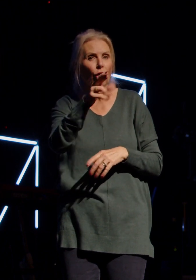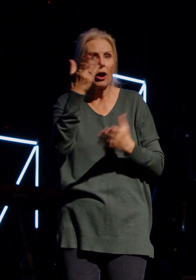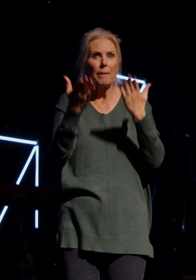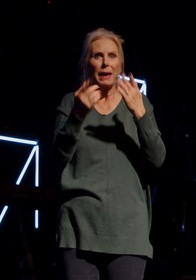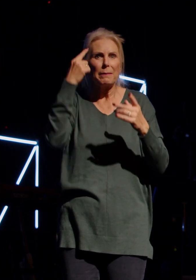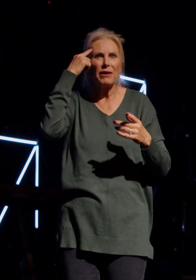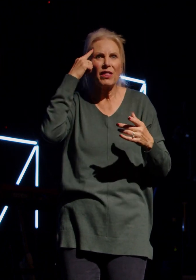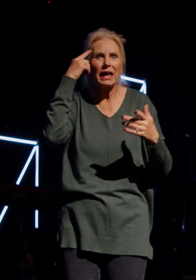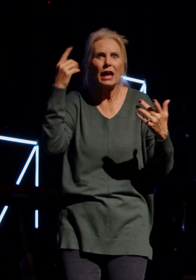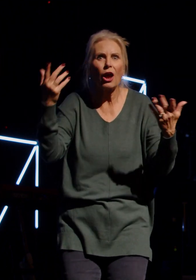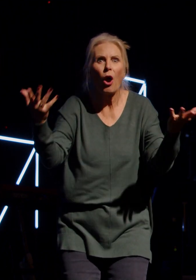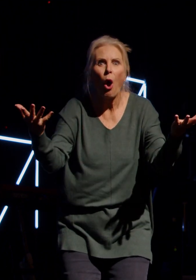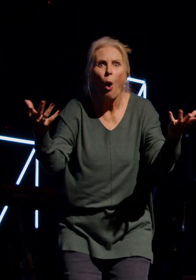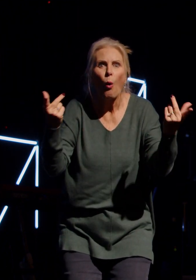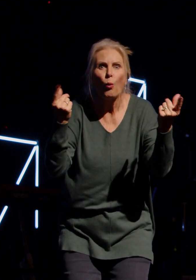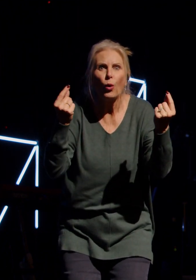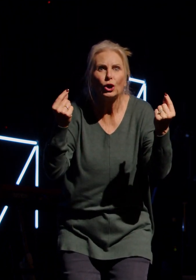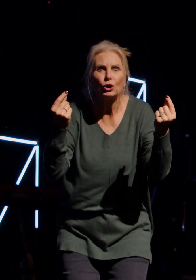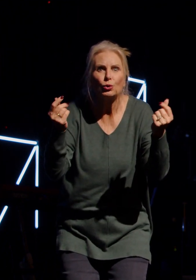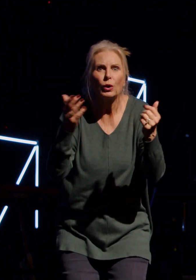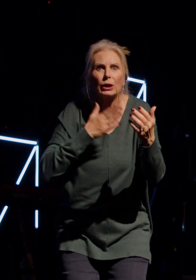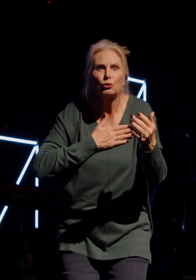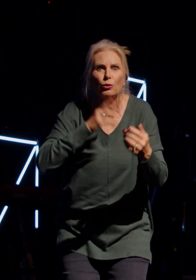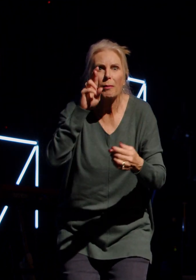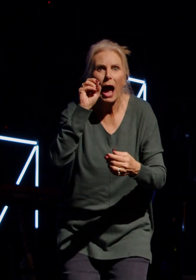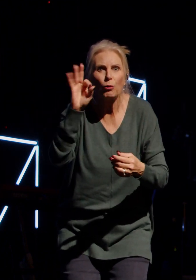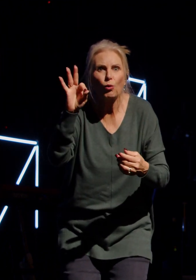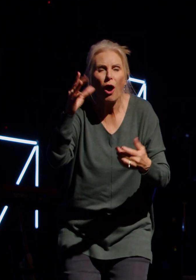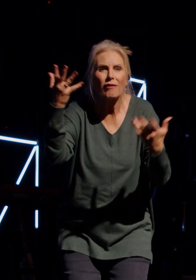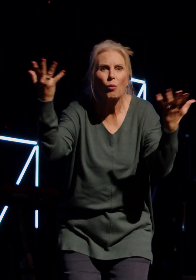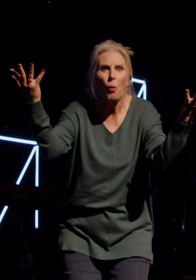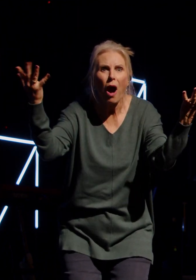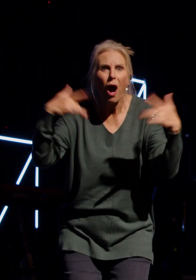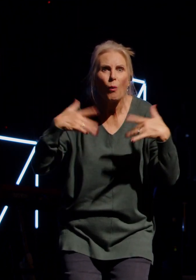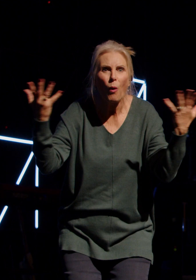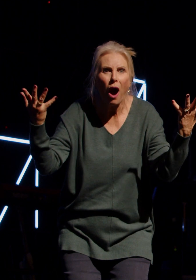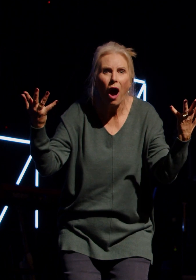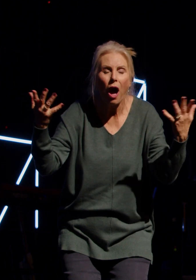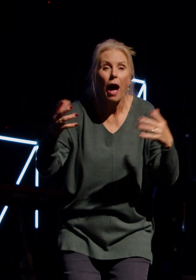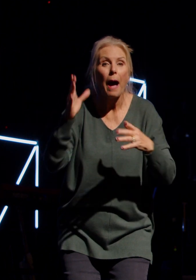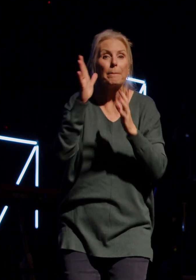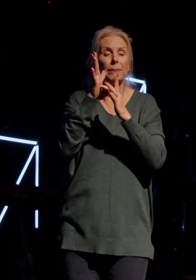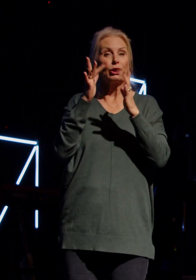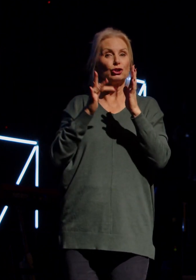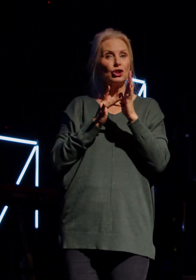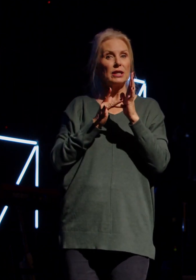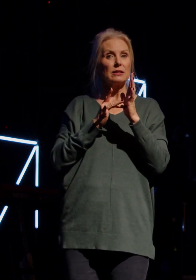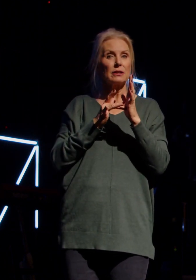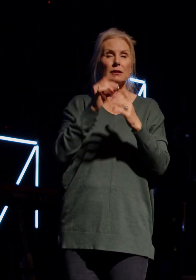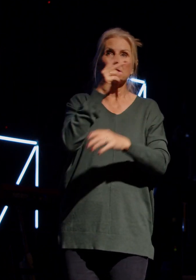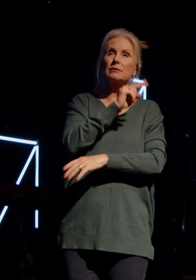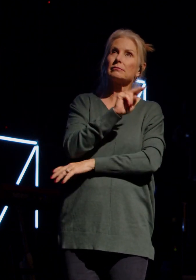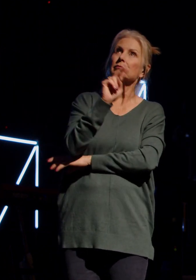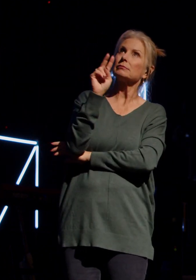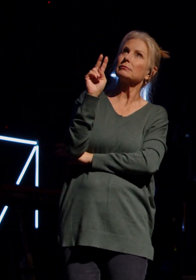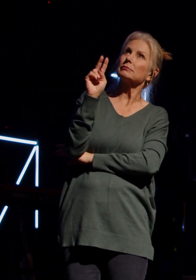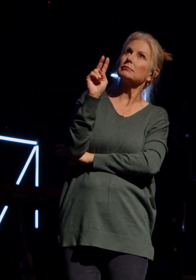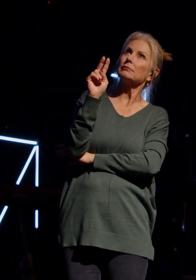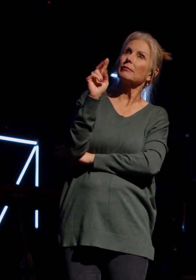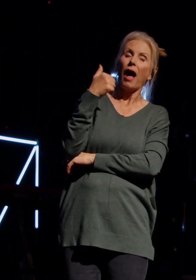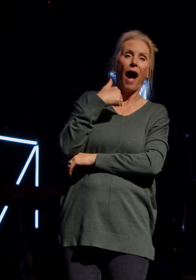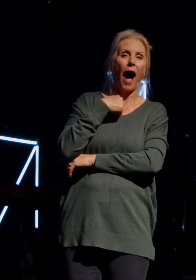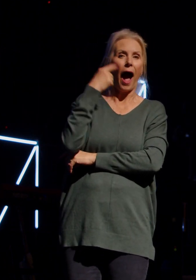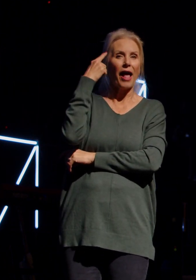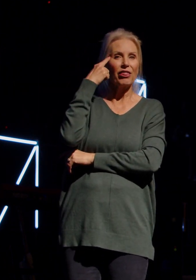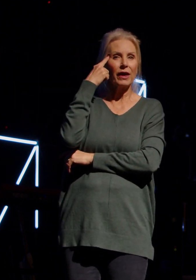you doing to my roof? For Jesus, in my mind, I picture him smiling. And look